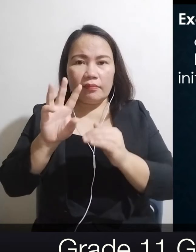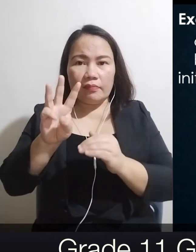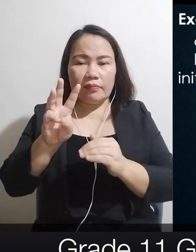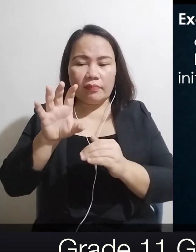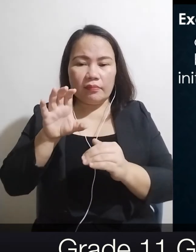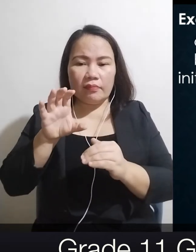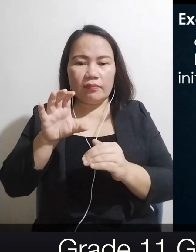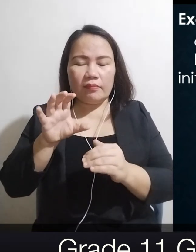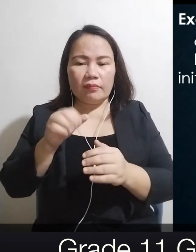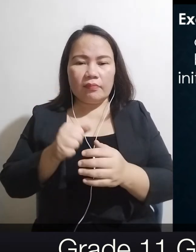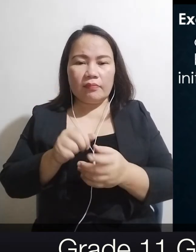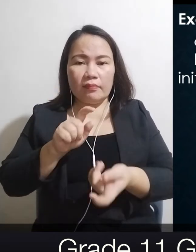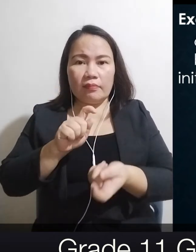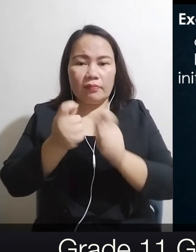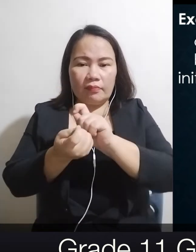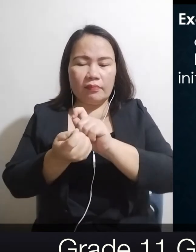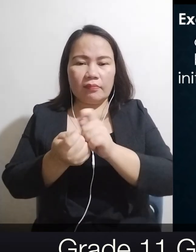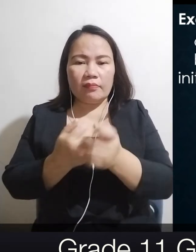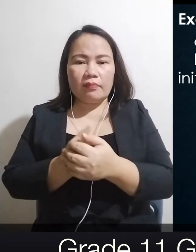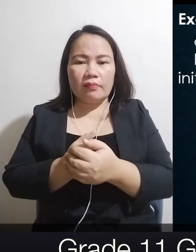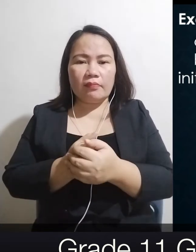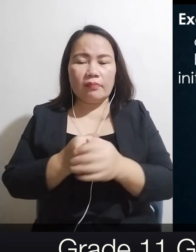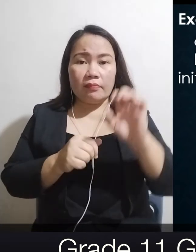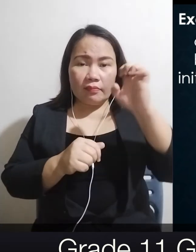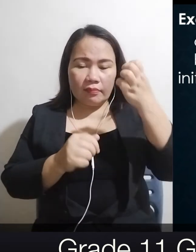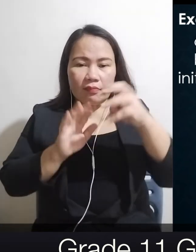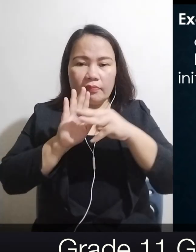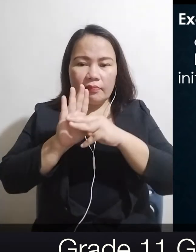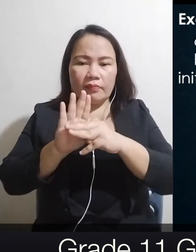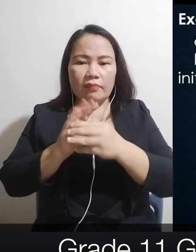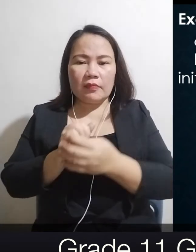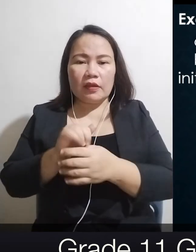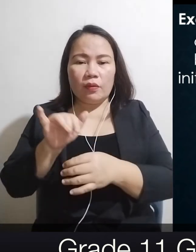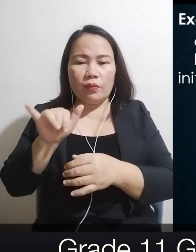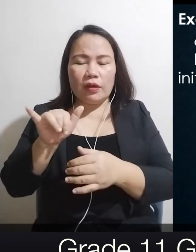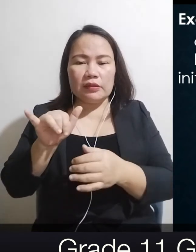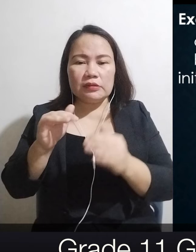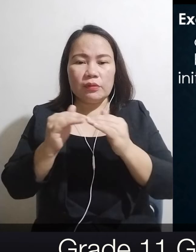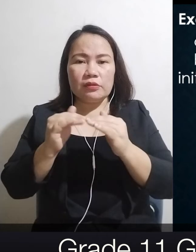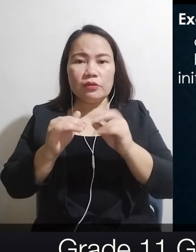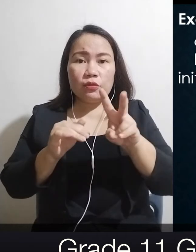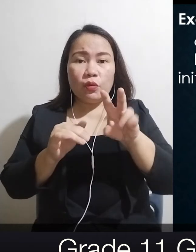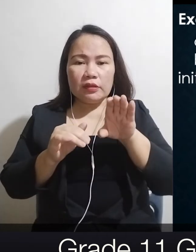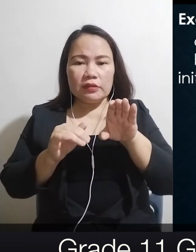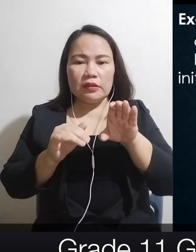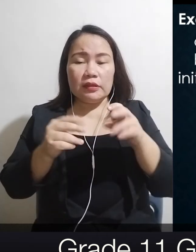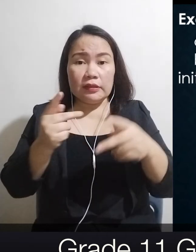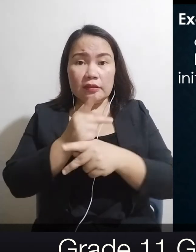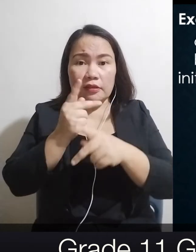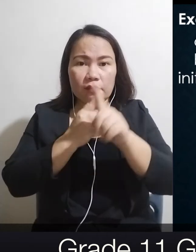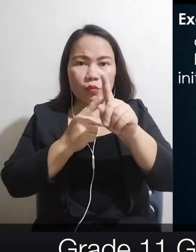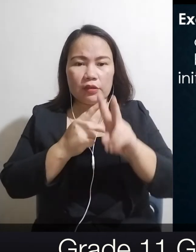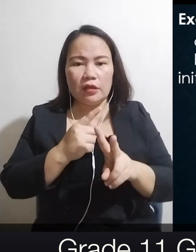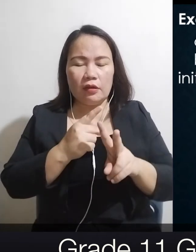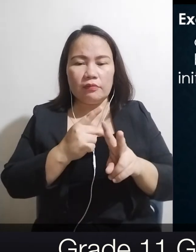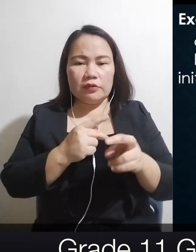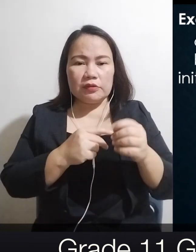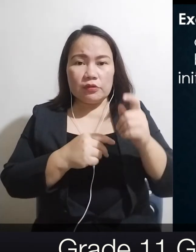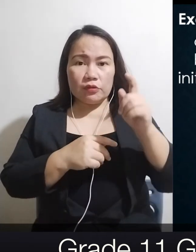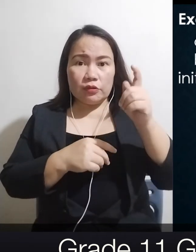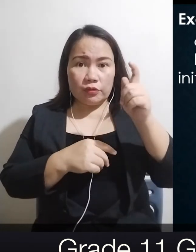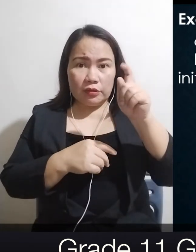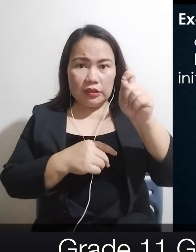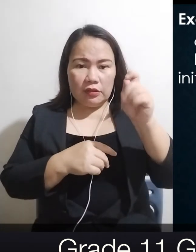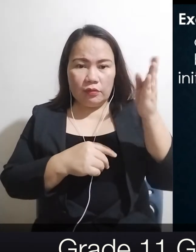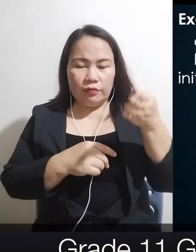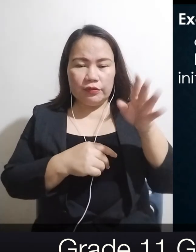So, t is equal to 600, substitute lang natin sa exponential model natin na y is equal to 200 times 1 half raised to t